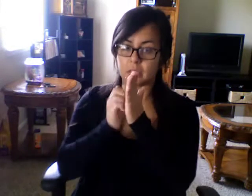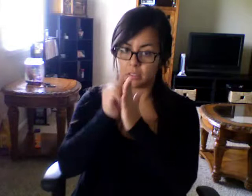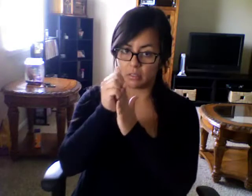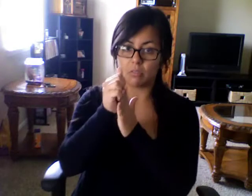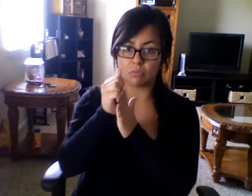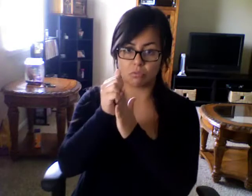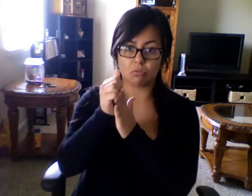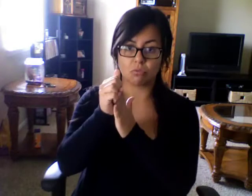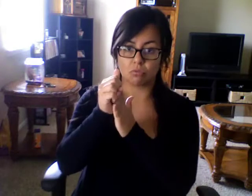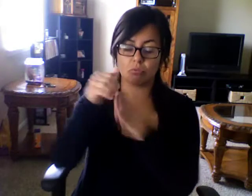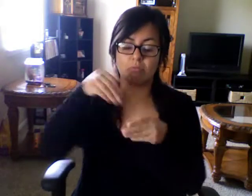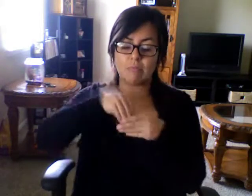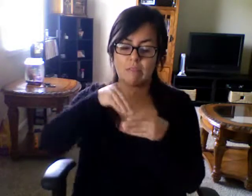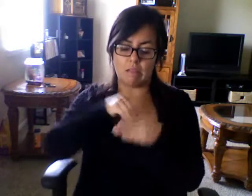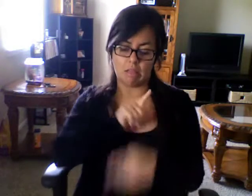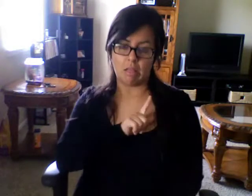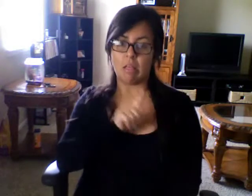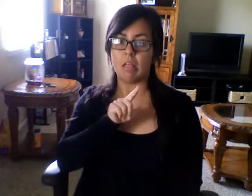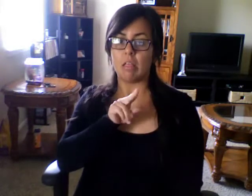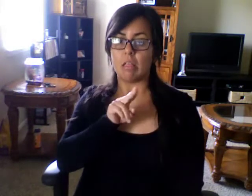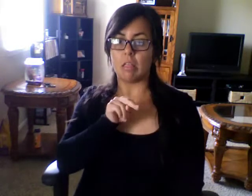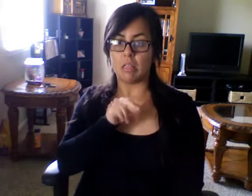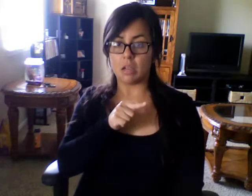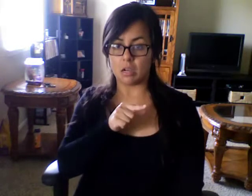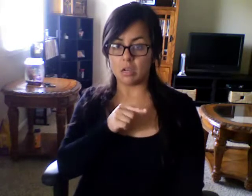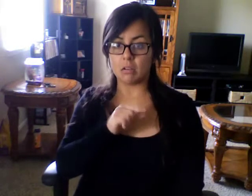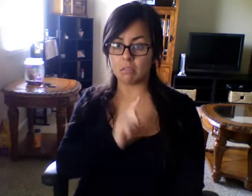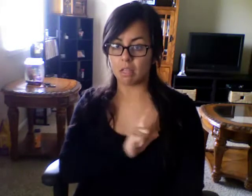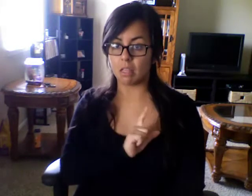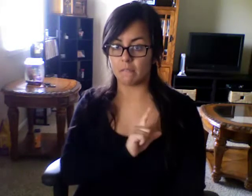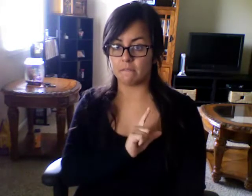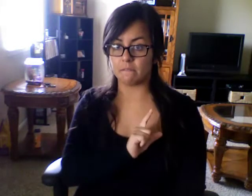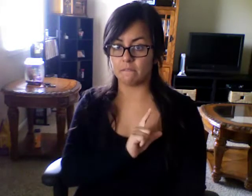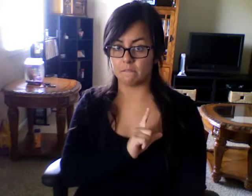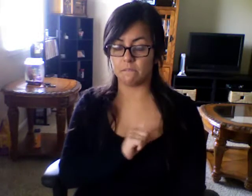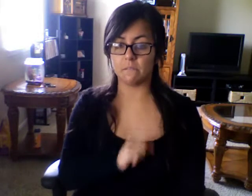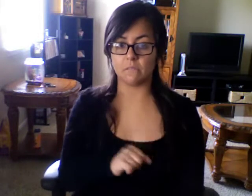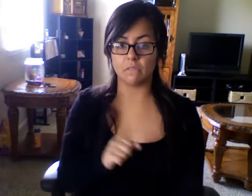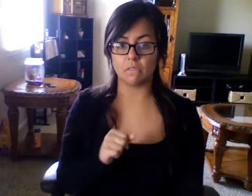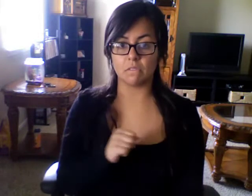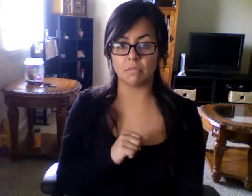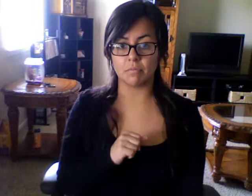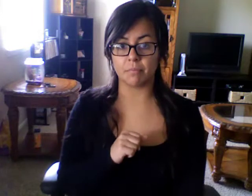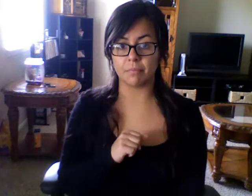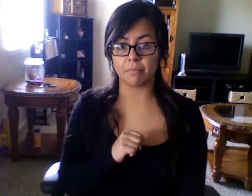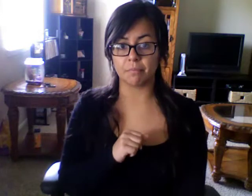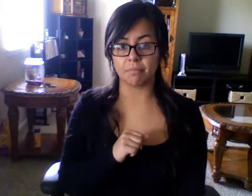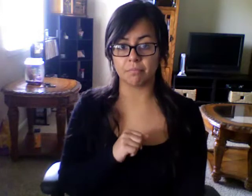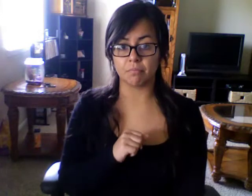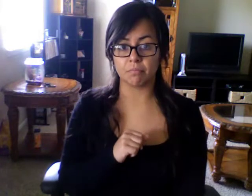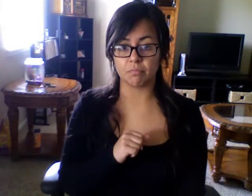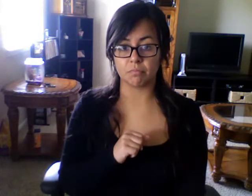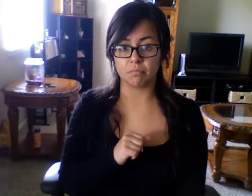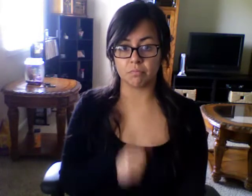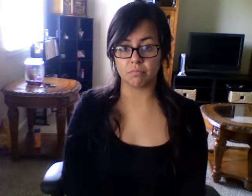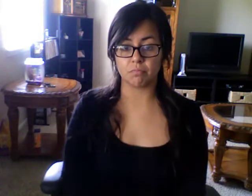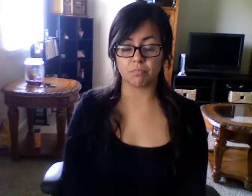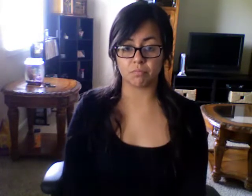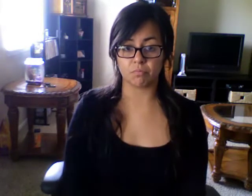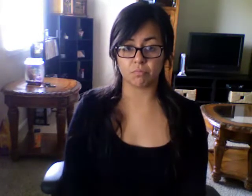chest tube in that was draining little bits of debris, and every nursing shift we would throw this material out. And so we approached this patient and asked if